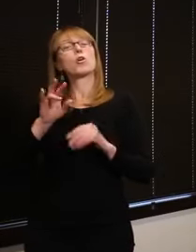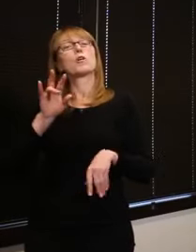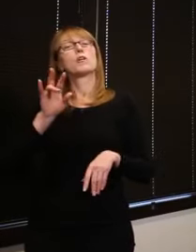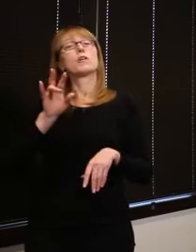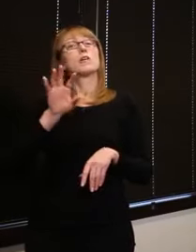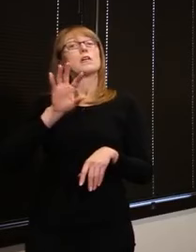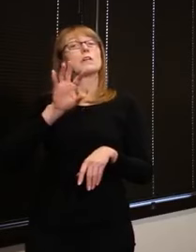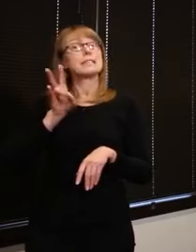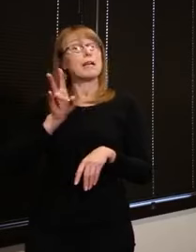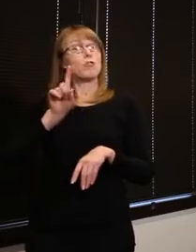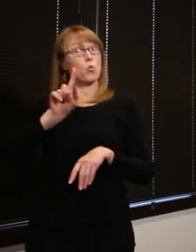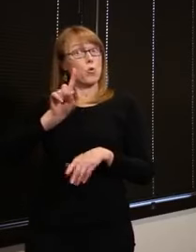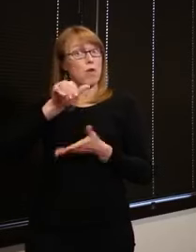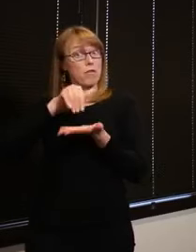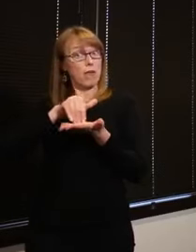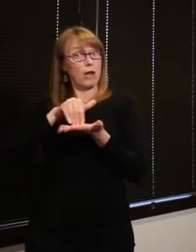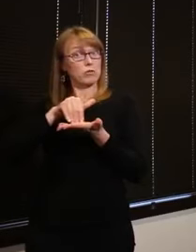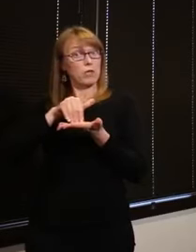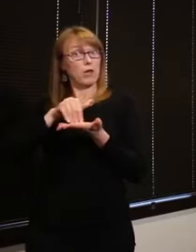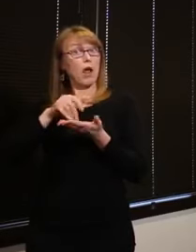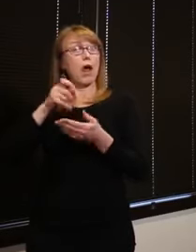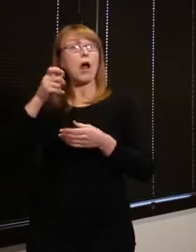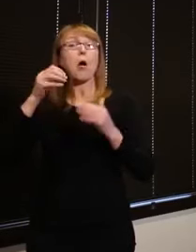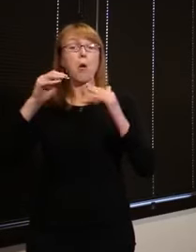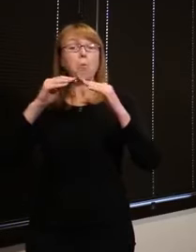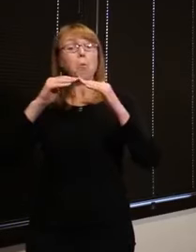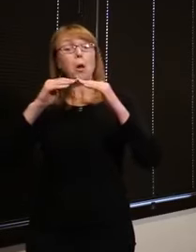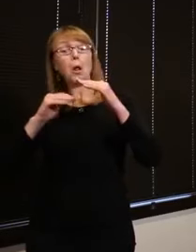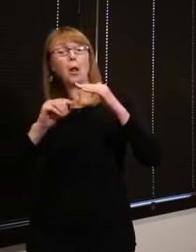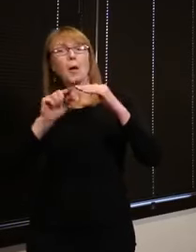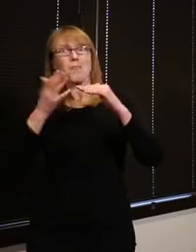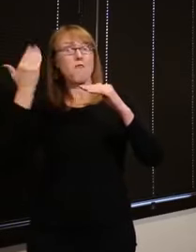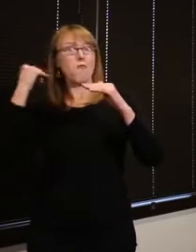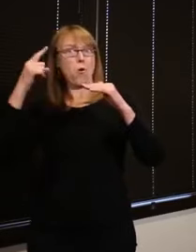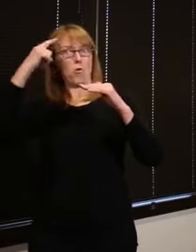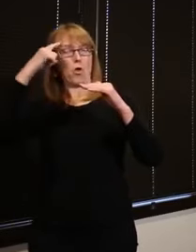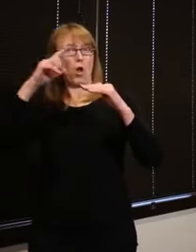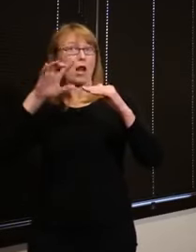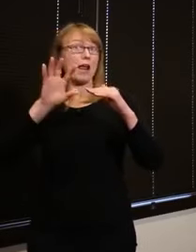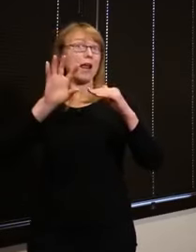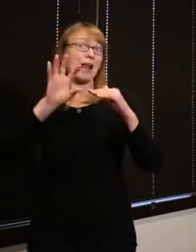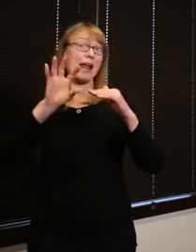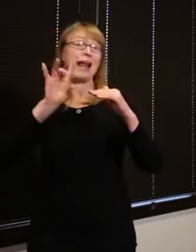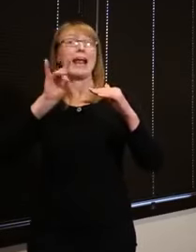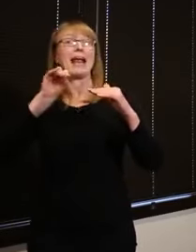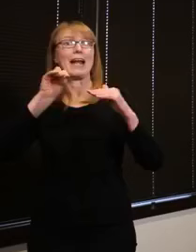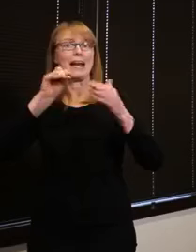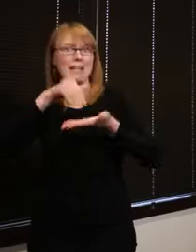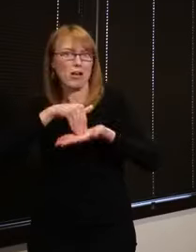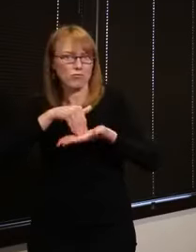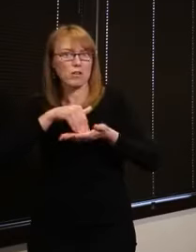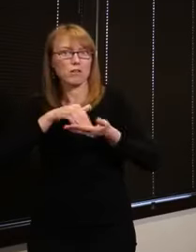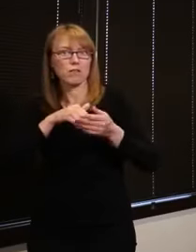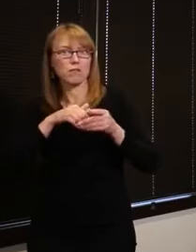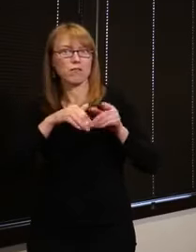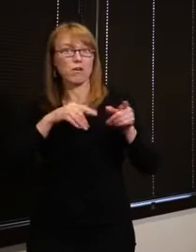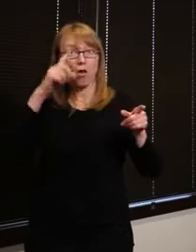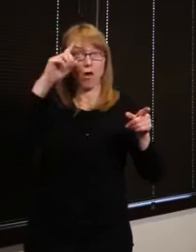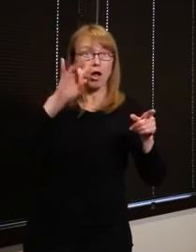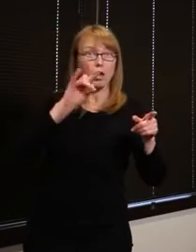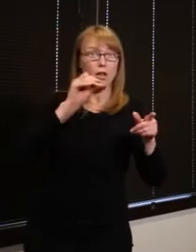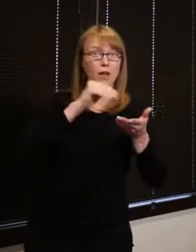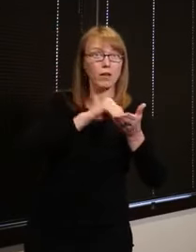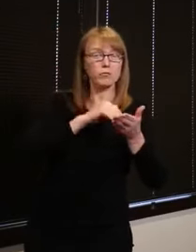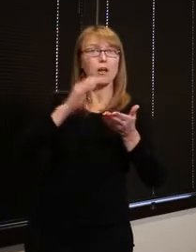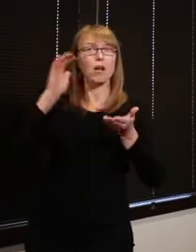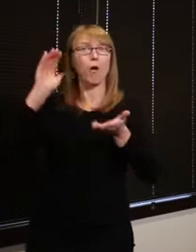really a reflection of all of the good things that we've been doing out in the community. And that includes things like sheltering in place,